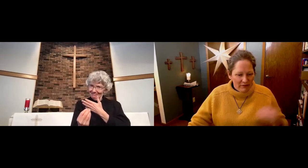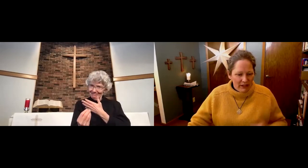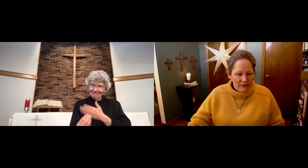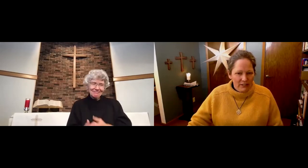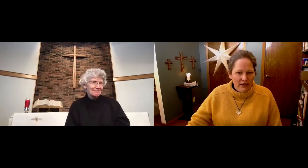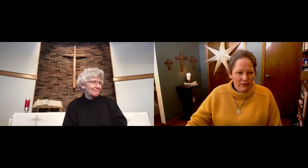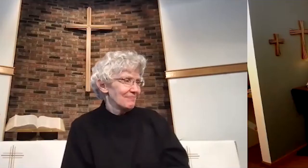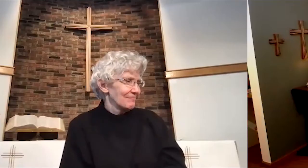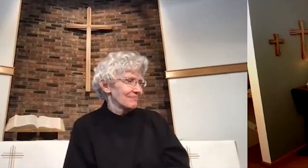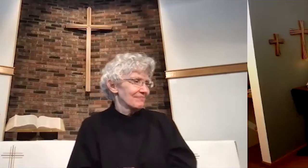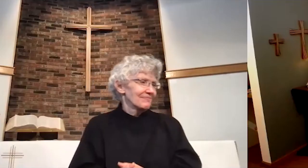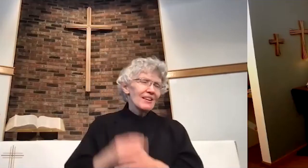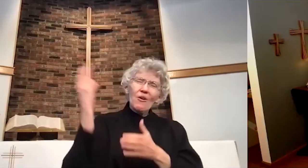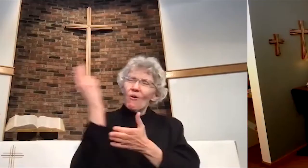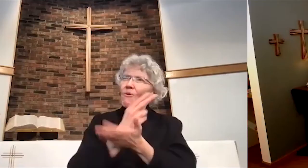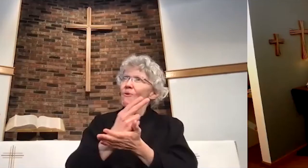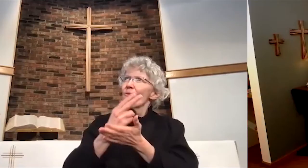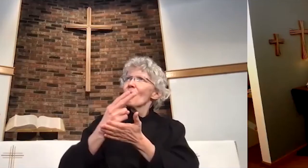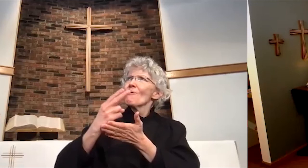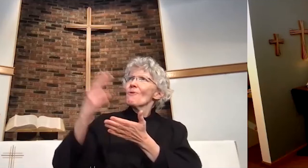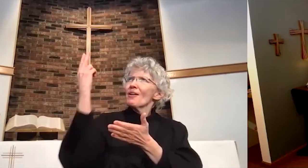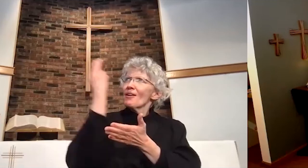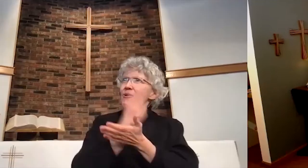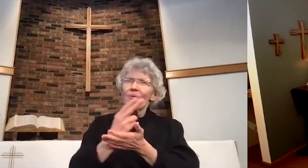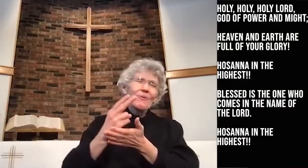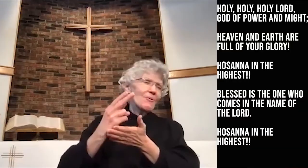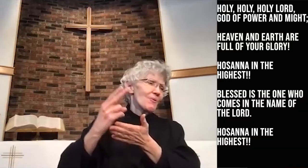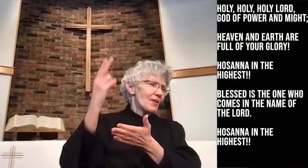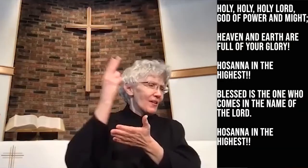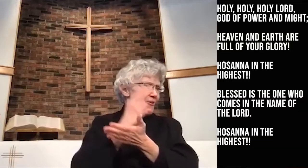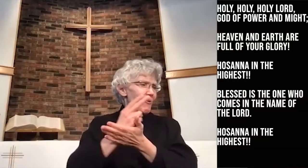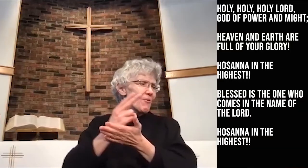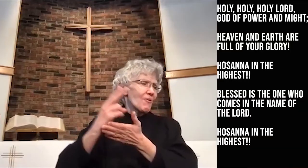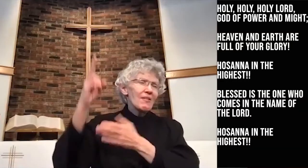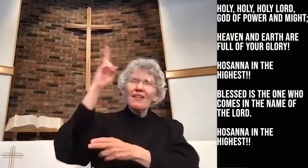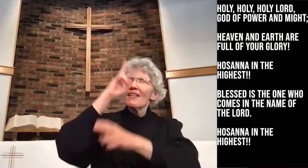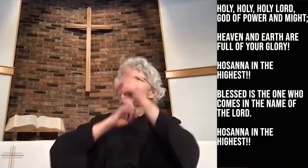hymn. We invite you to sign the Holy, Holy with us. This will not be in spoken English.